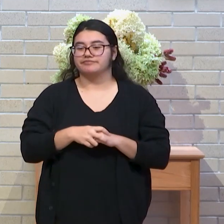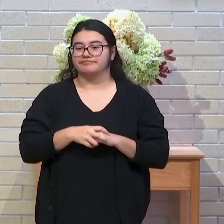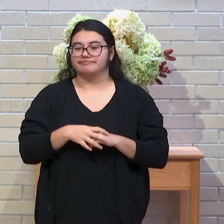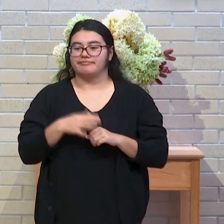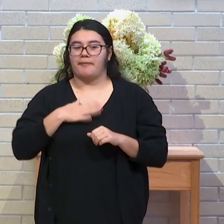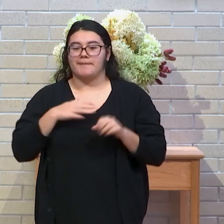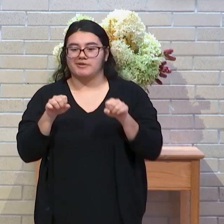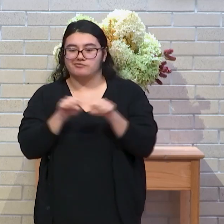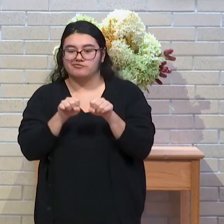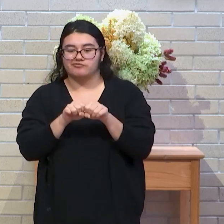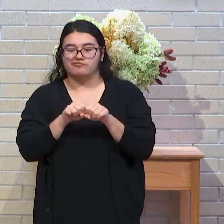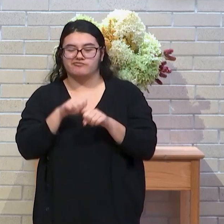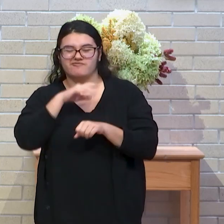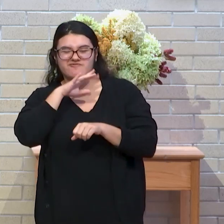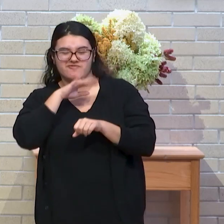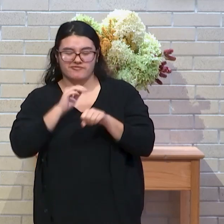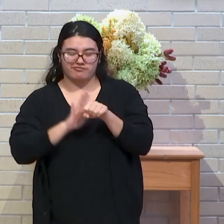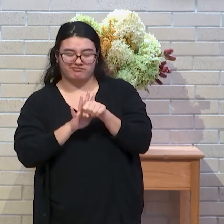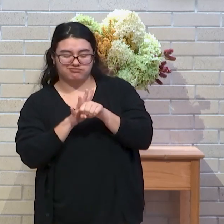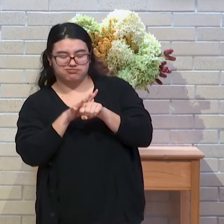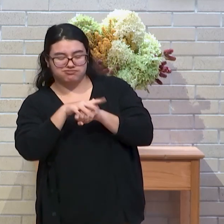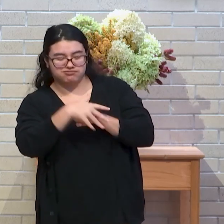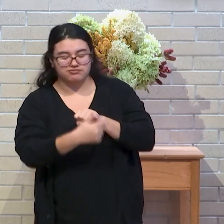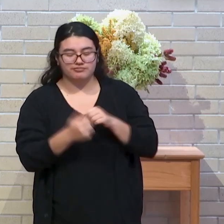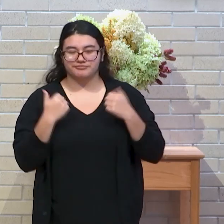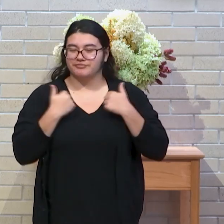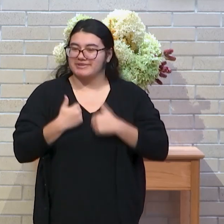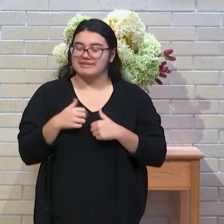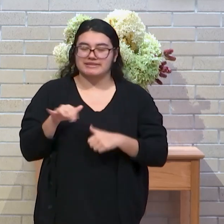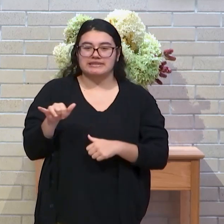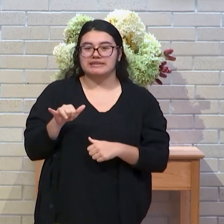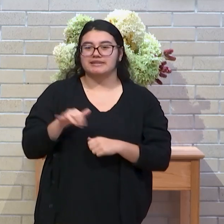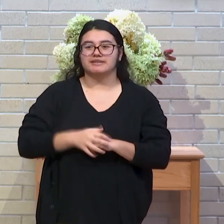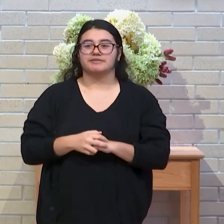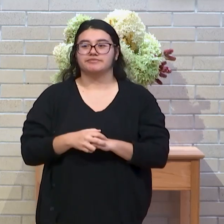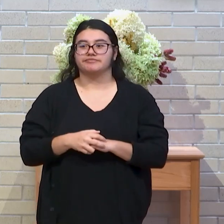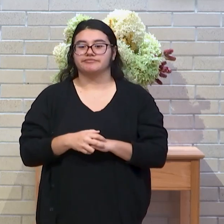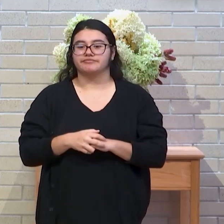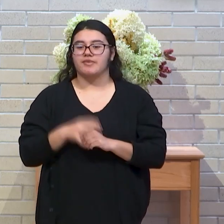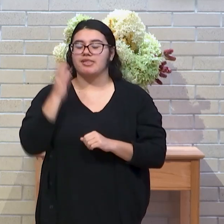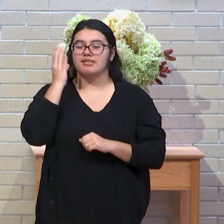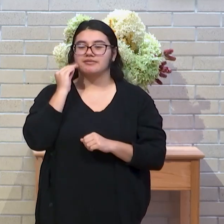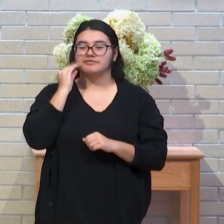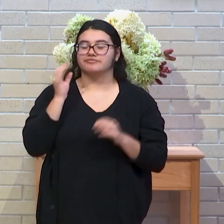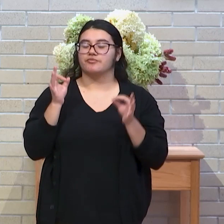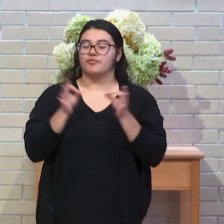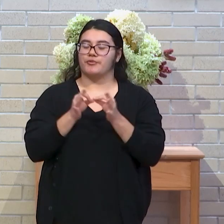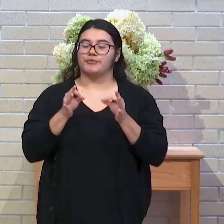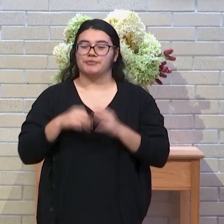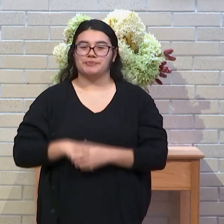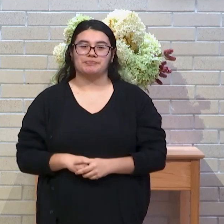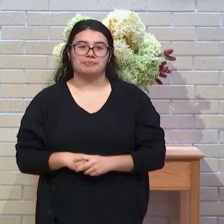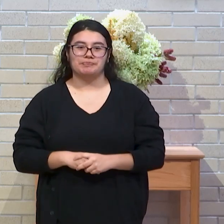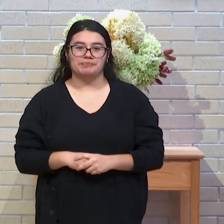cleaned, but it was so worth it. The experience of hiking Kayambe was made 10 times better than it would have been had I merely